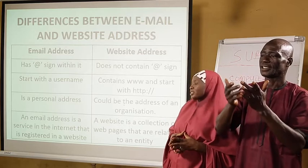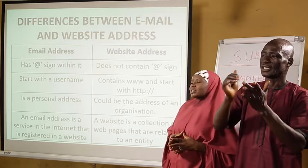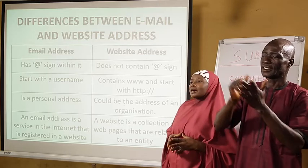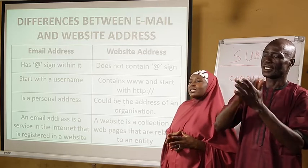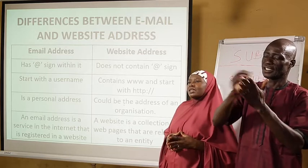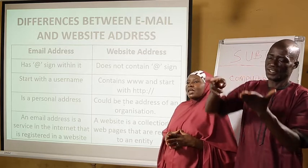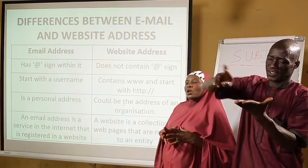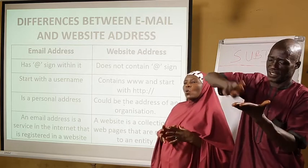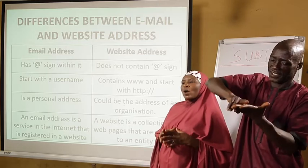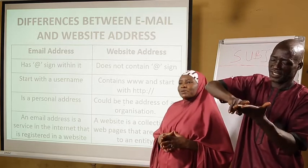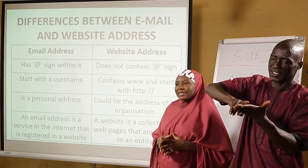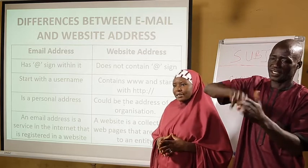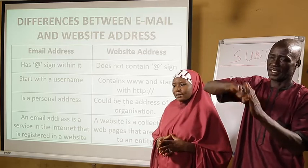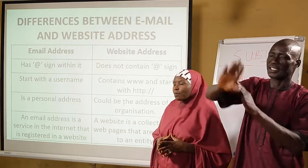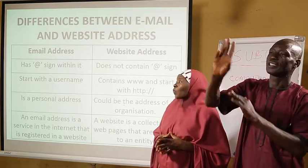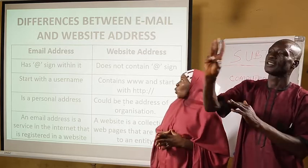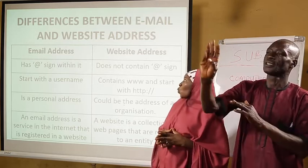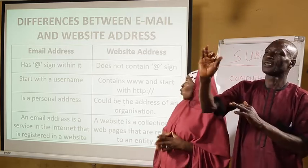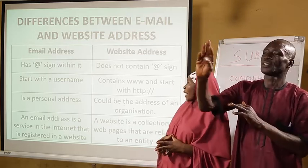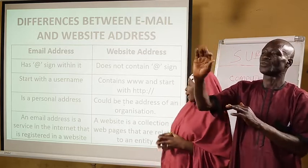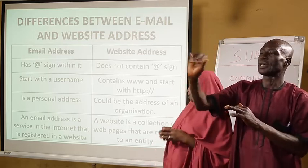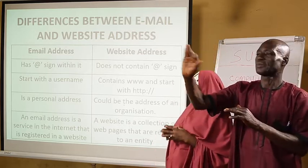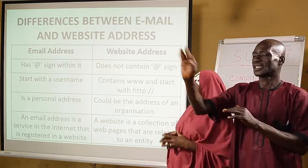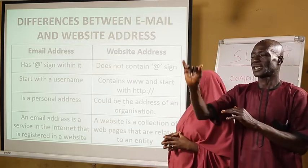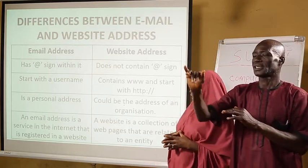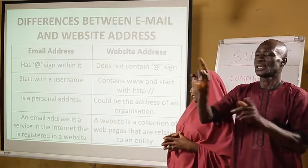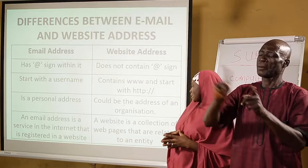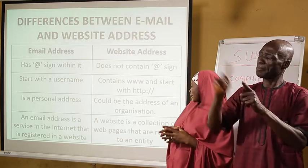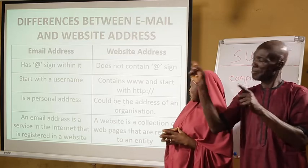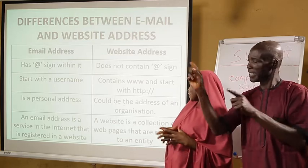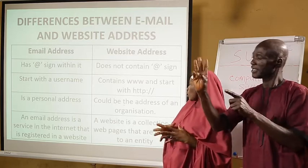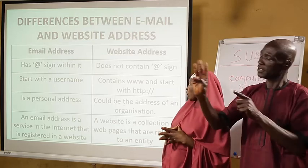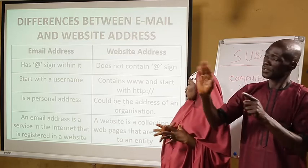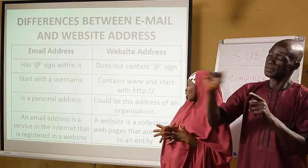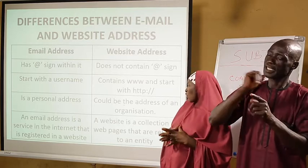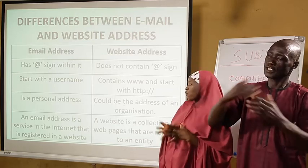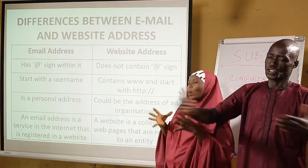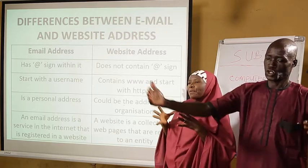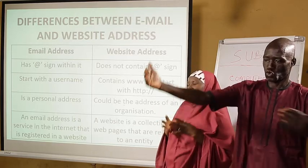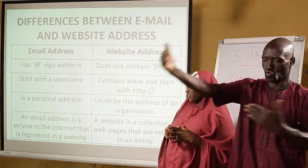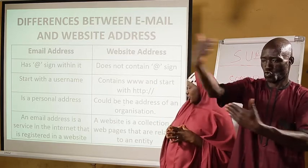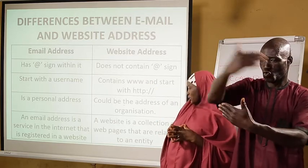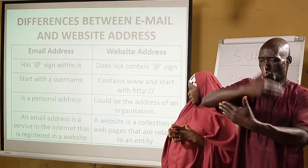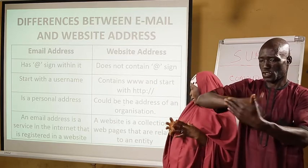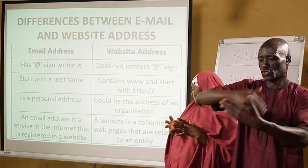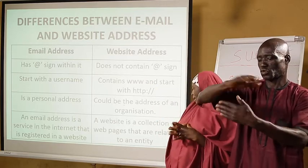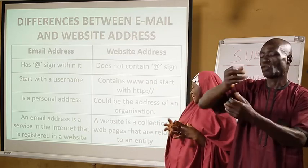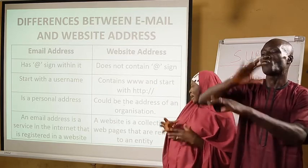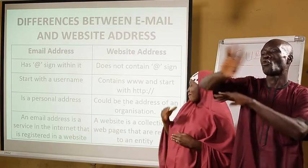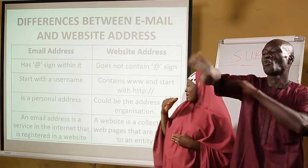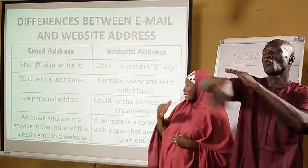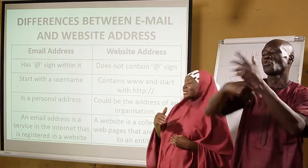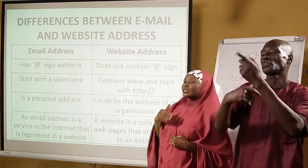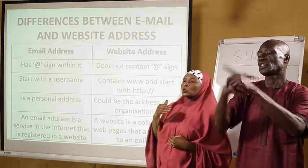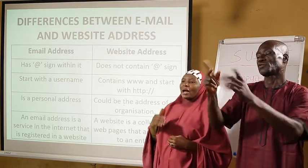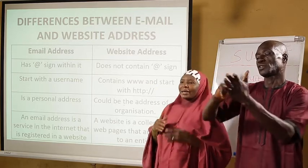is registered in a website, while the website is a collection of web pages that